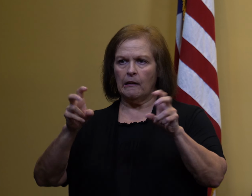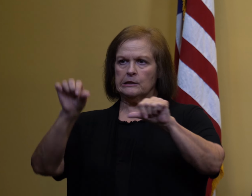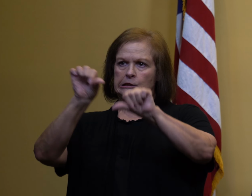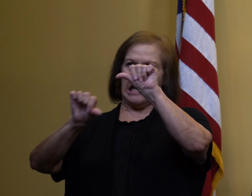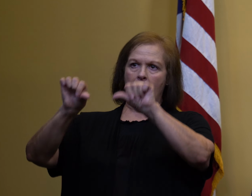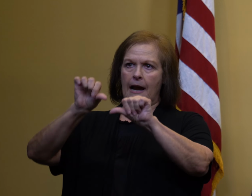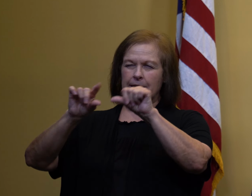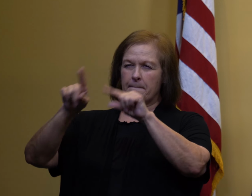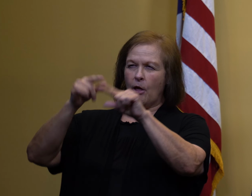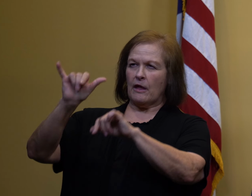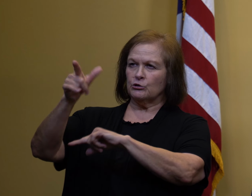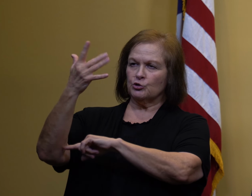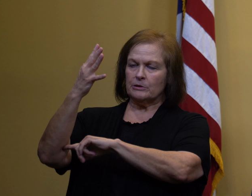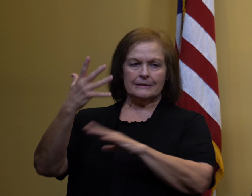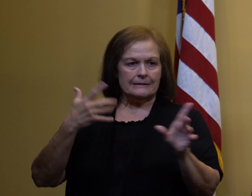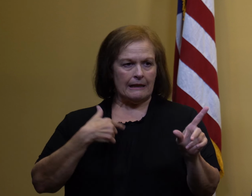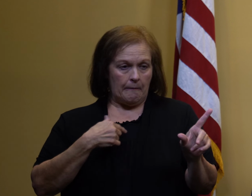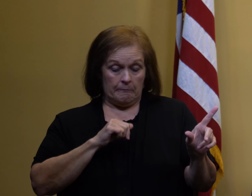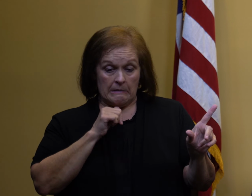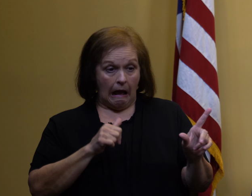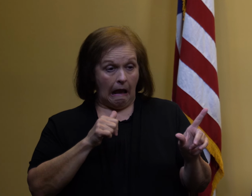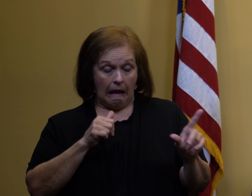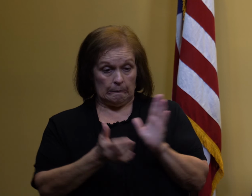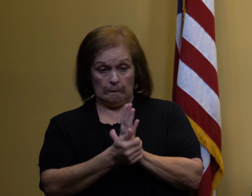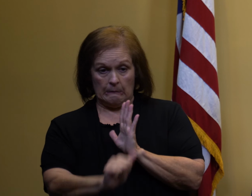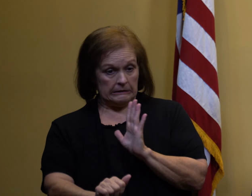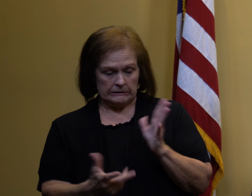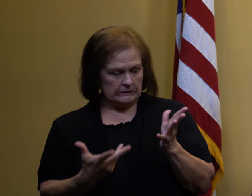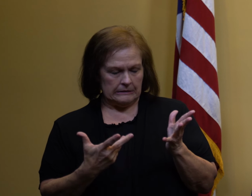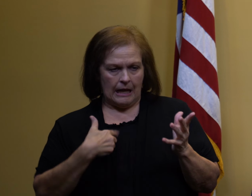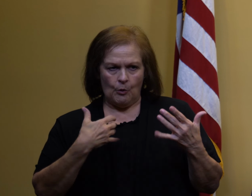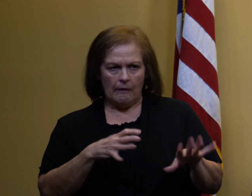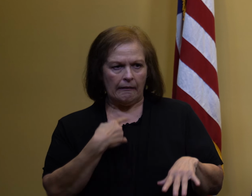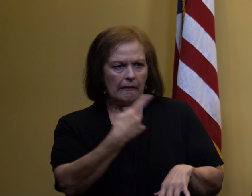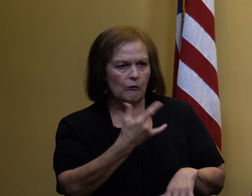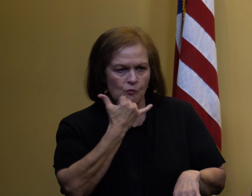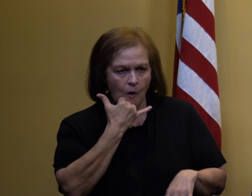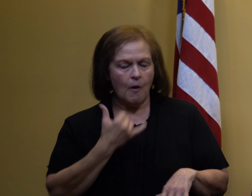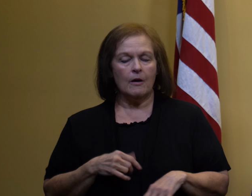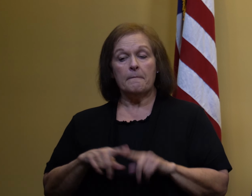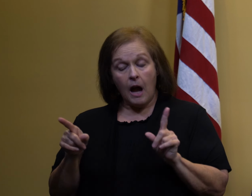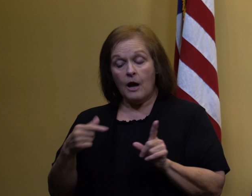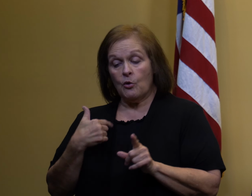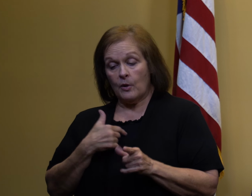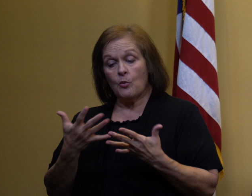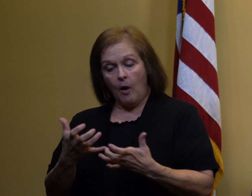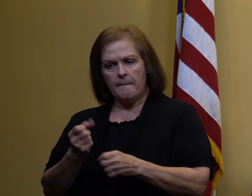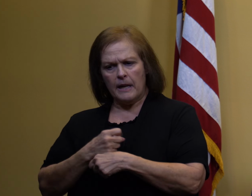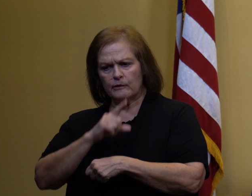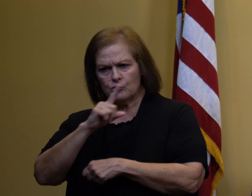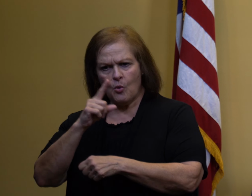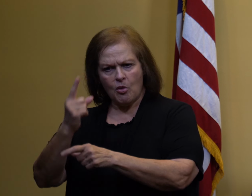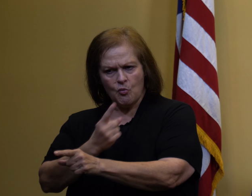arborist, okay? So I don't want to get it wrong. I want to get it right. The city of New Orleans wants to get it right. So we